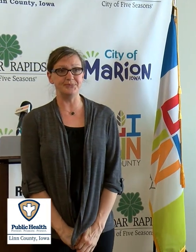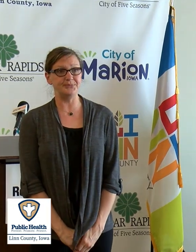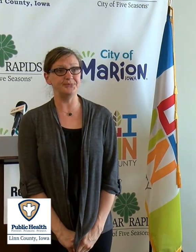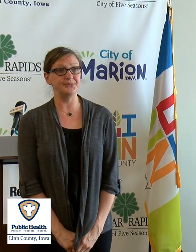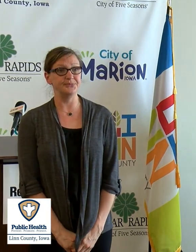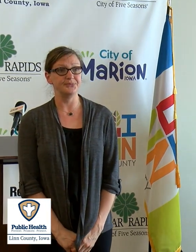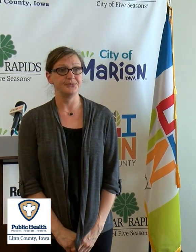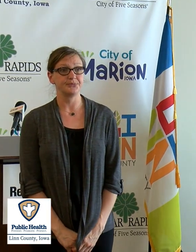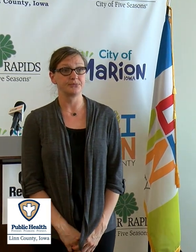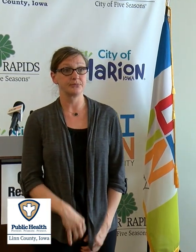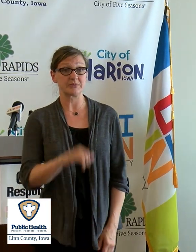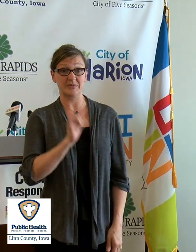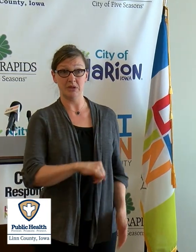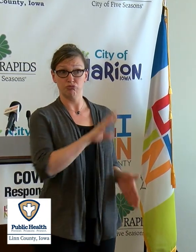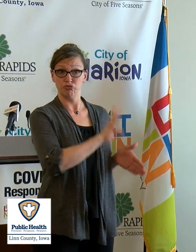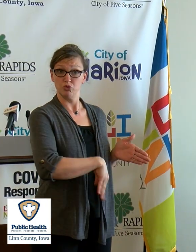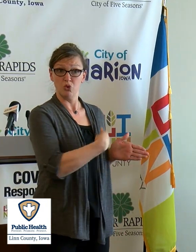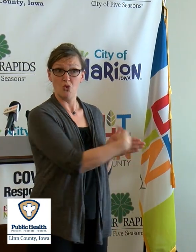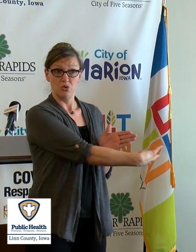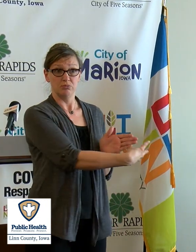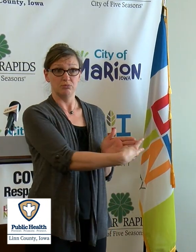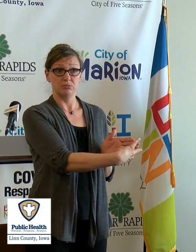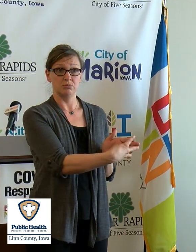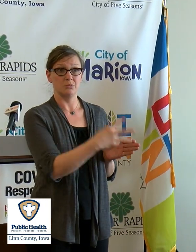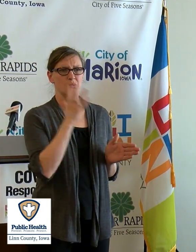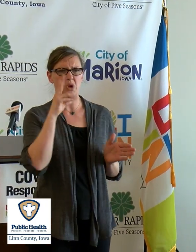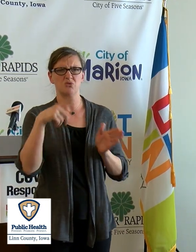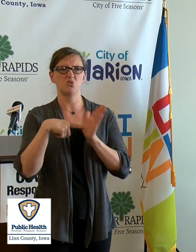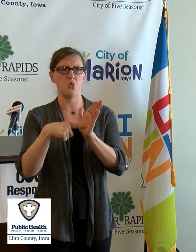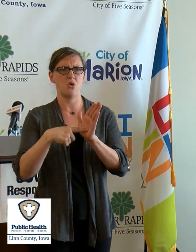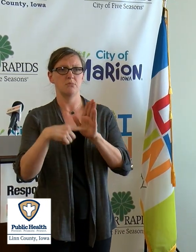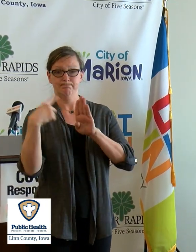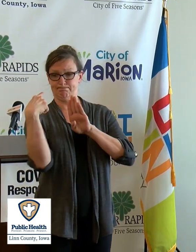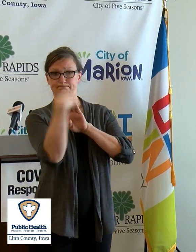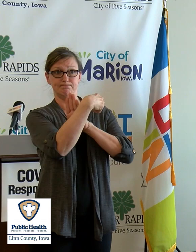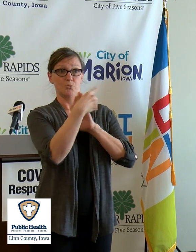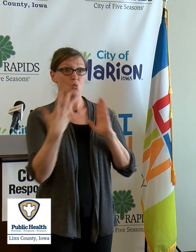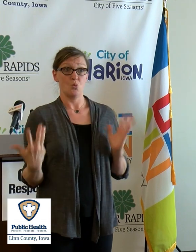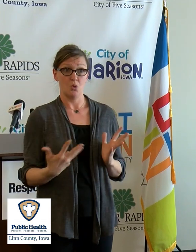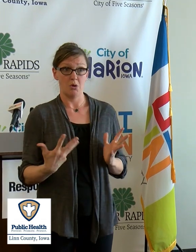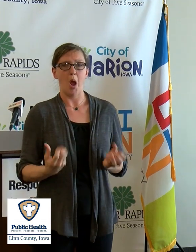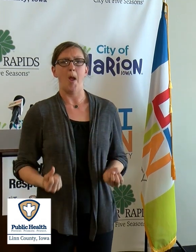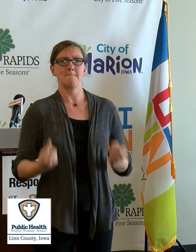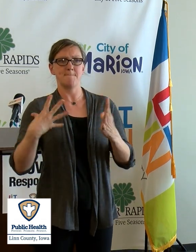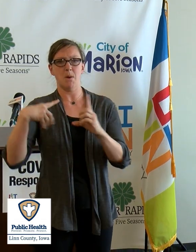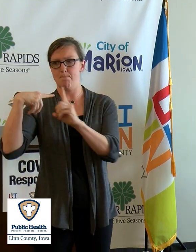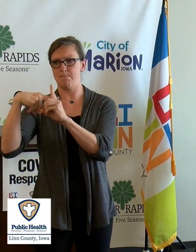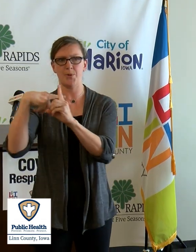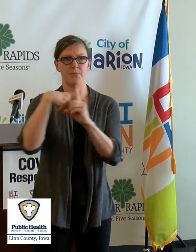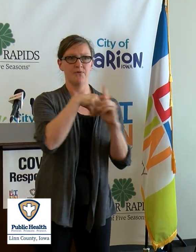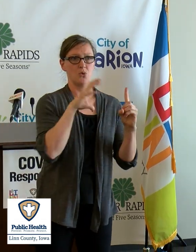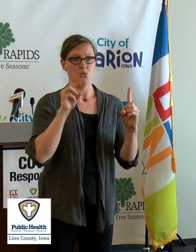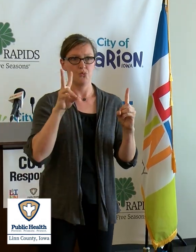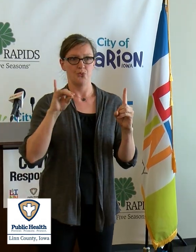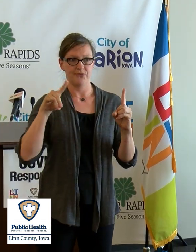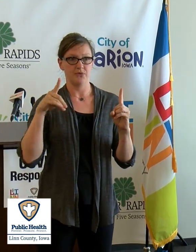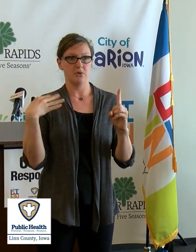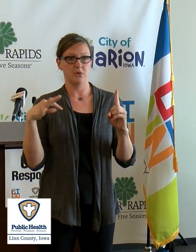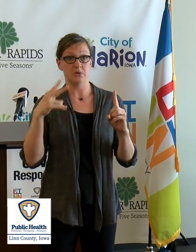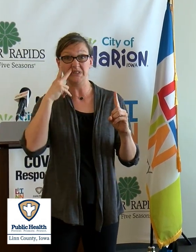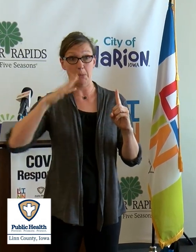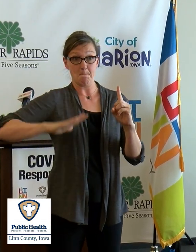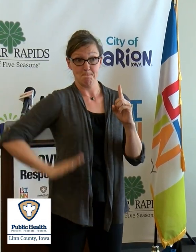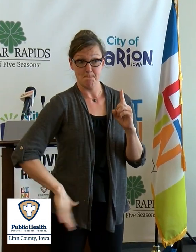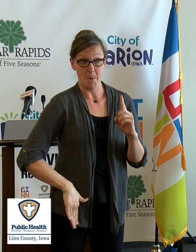So on this chart, you'll see the number of confirmed COVID-19 cases by date. And over here on the x-axis, we